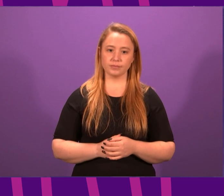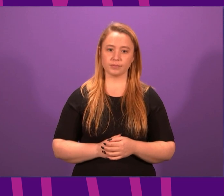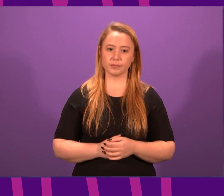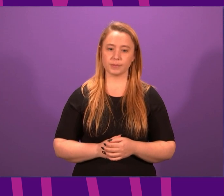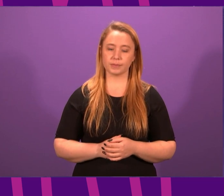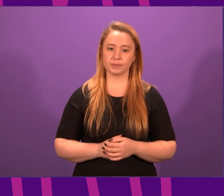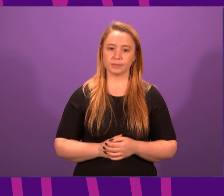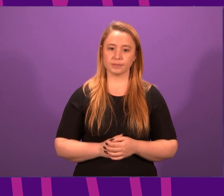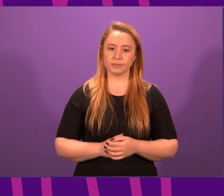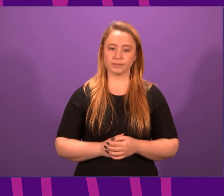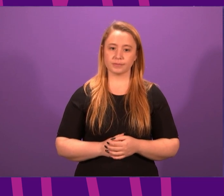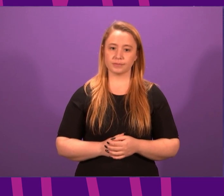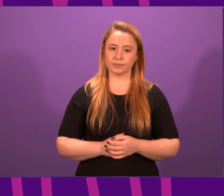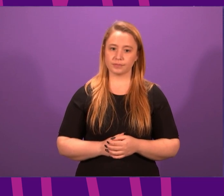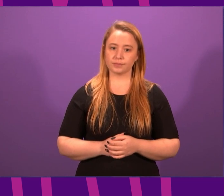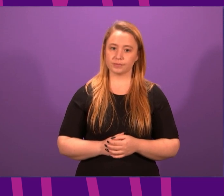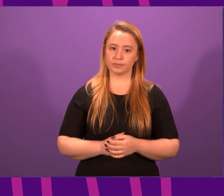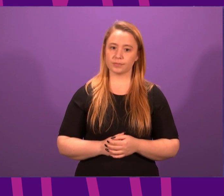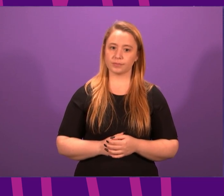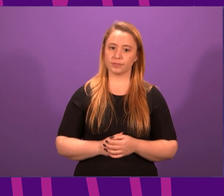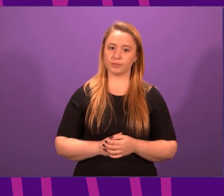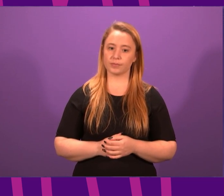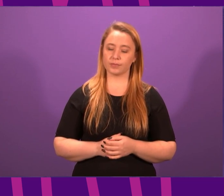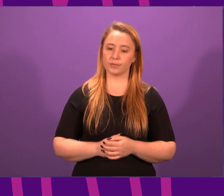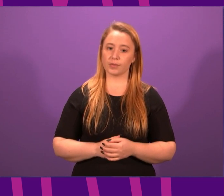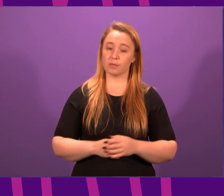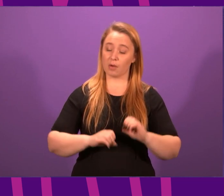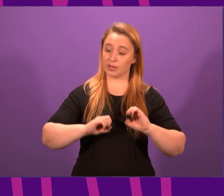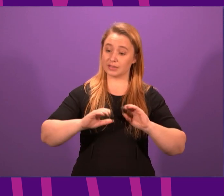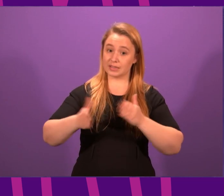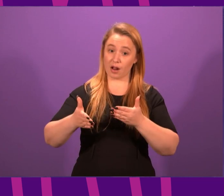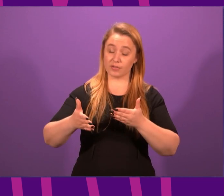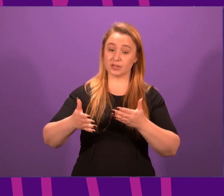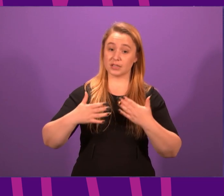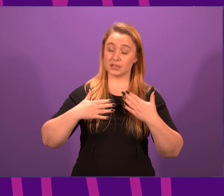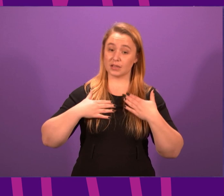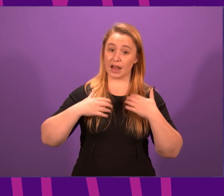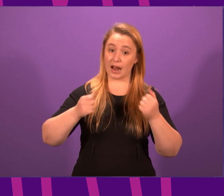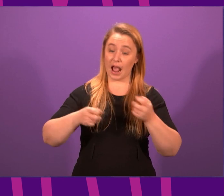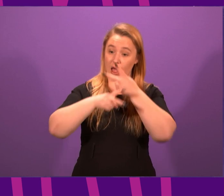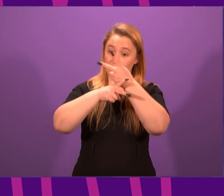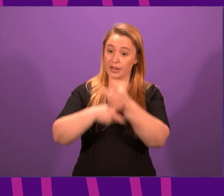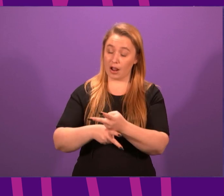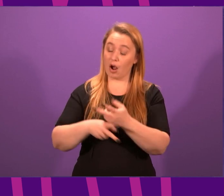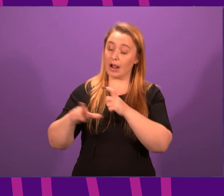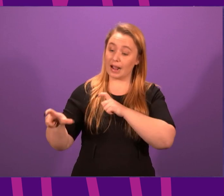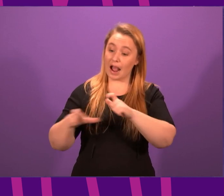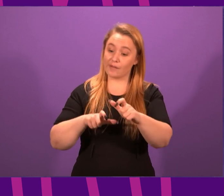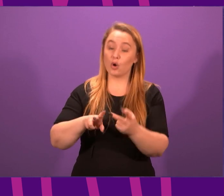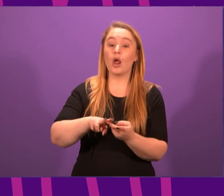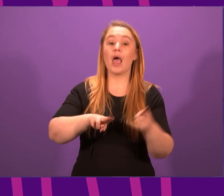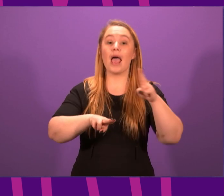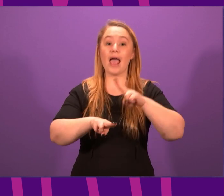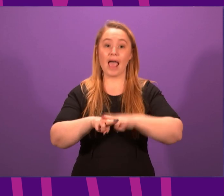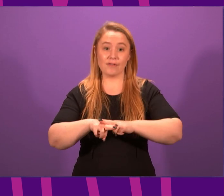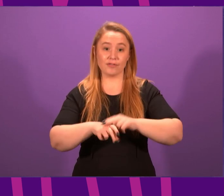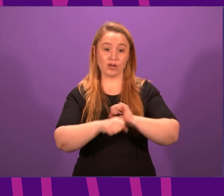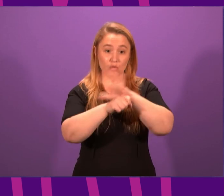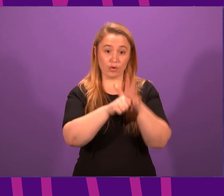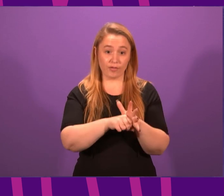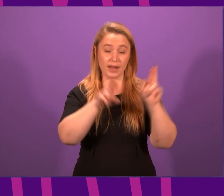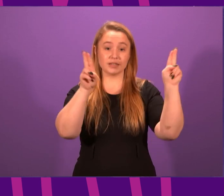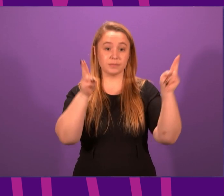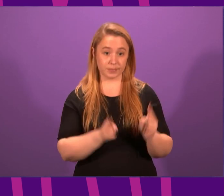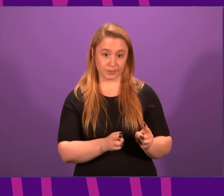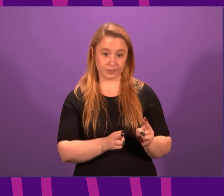pandemic. But we can only not pause those areas of healthcare if we are successful in reducing the prevalence of the